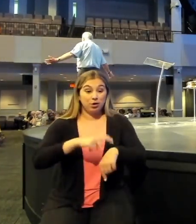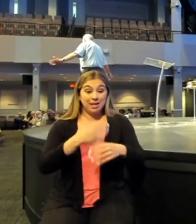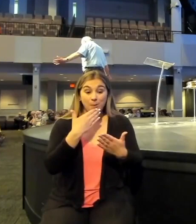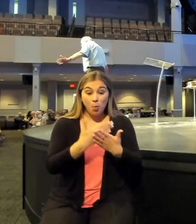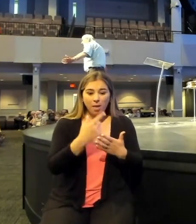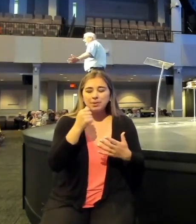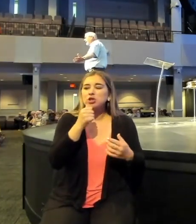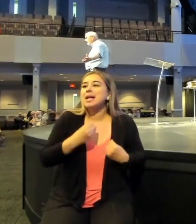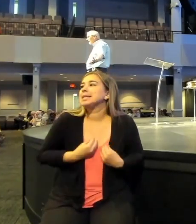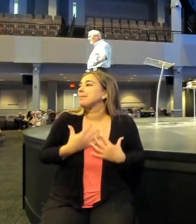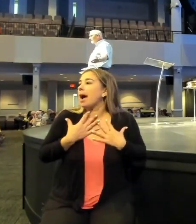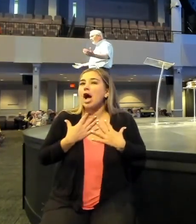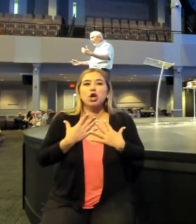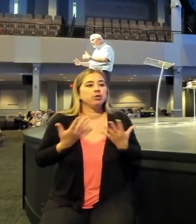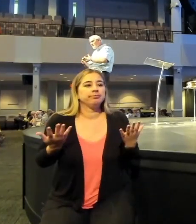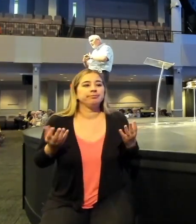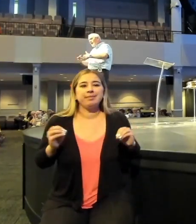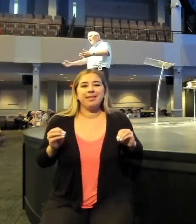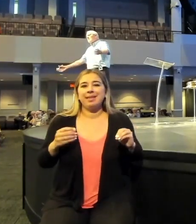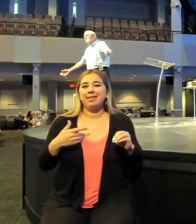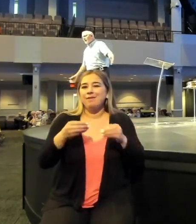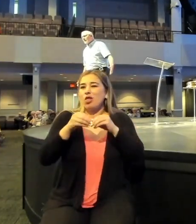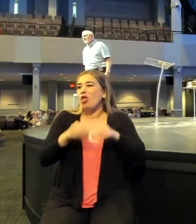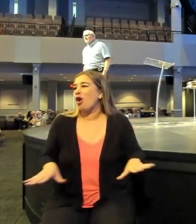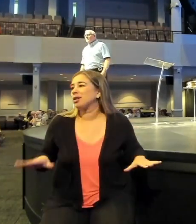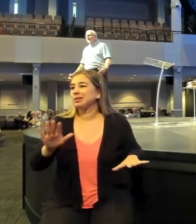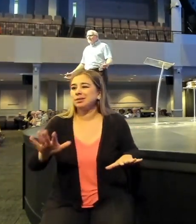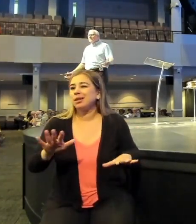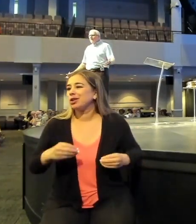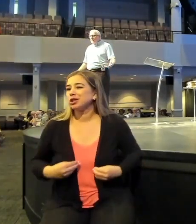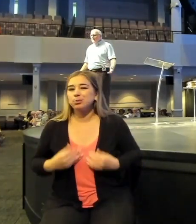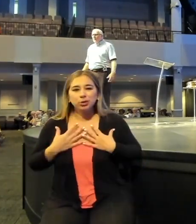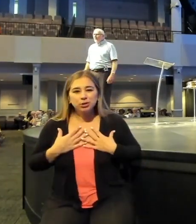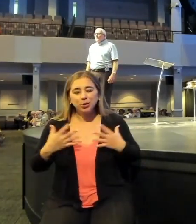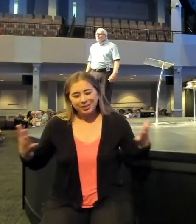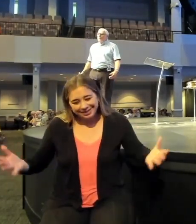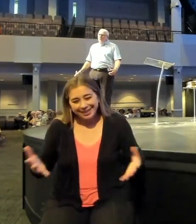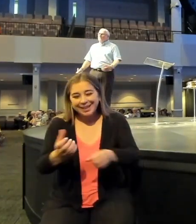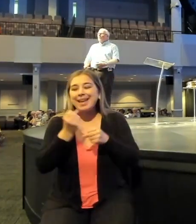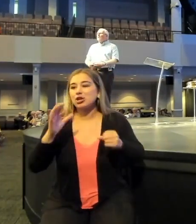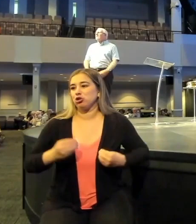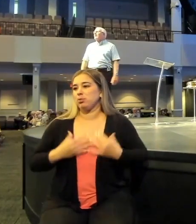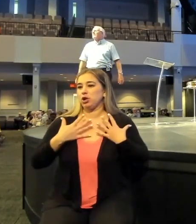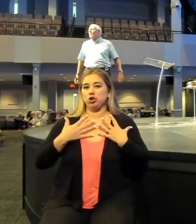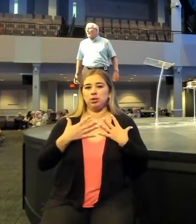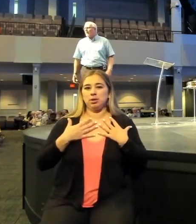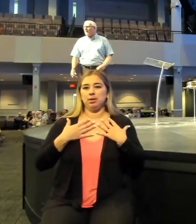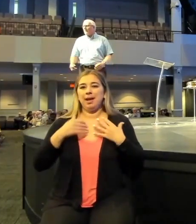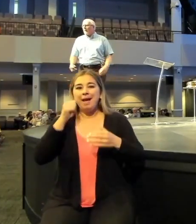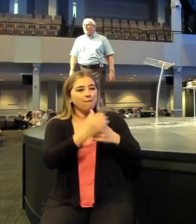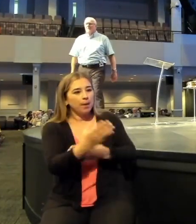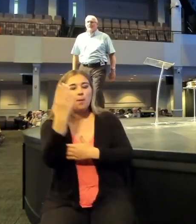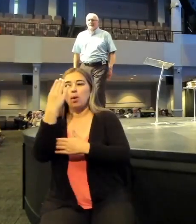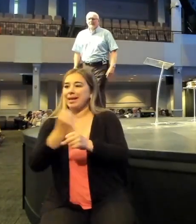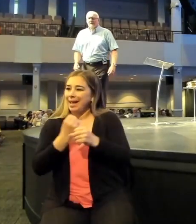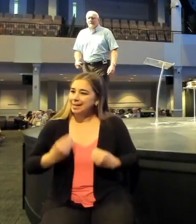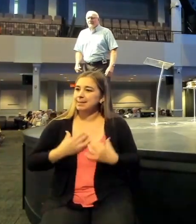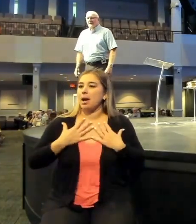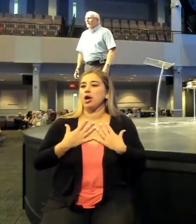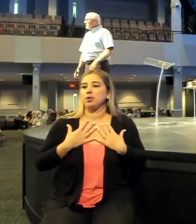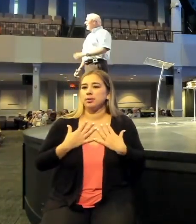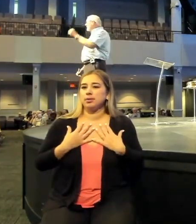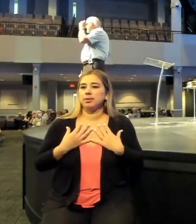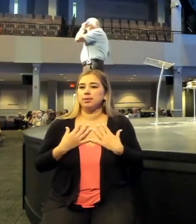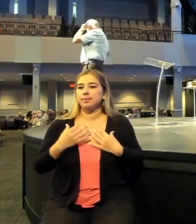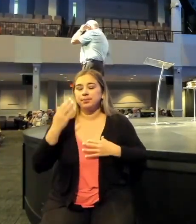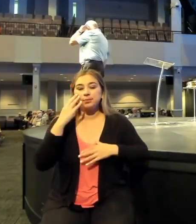they're not inspired by anything. They've lost inspiration. So get your inspiration. Put your inspiration on every morning. Amen?